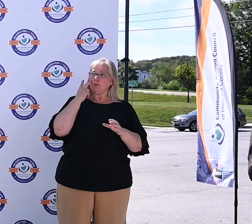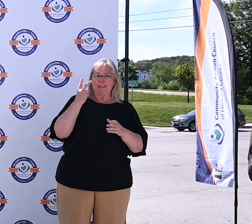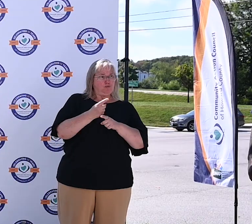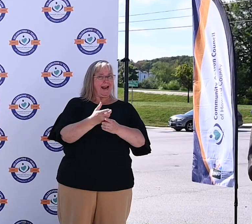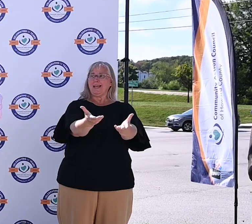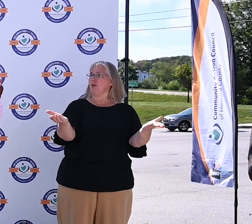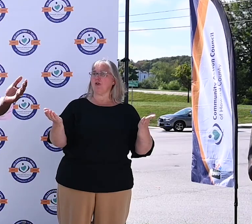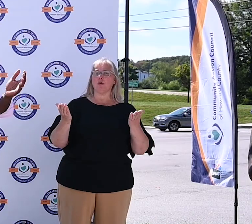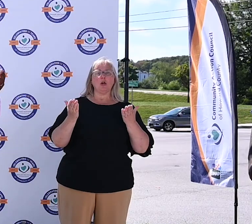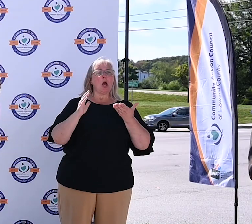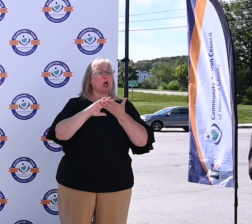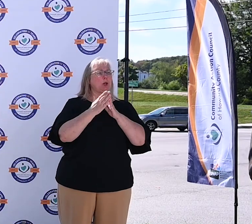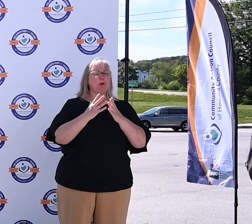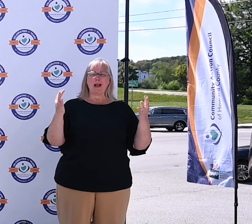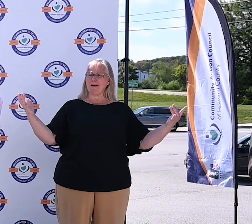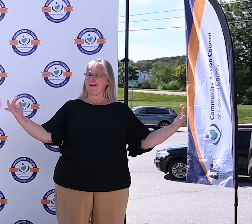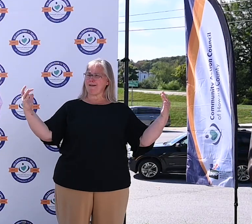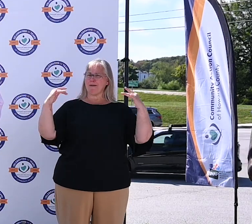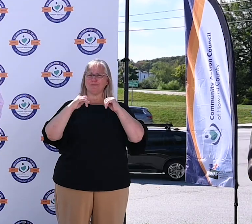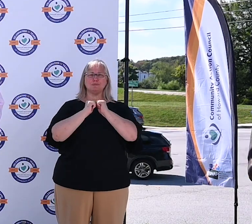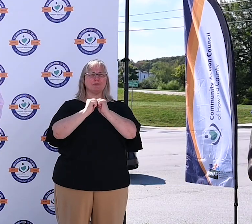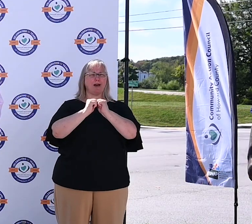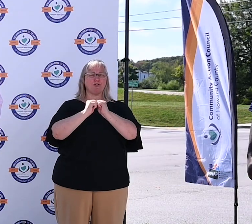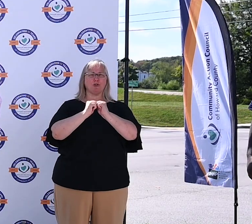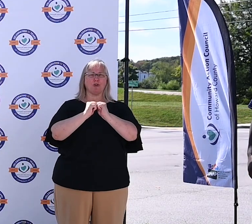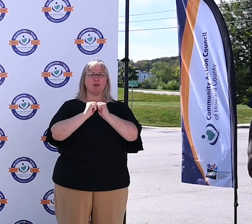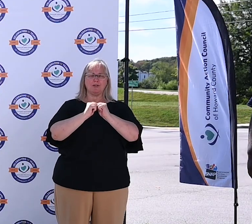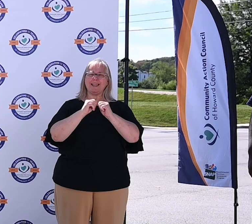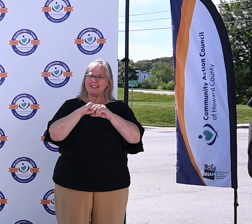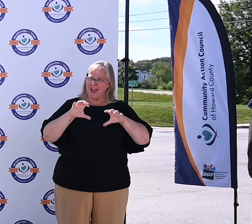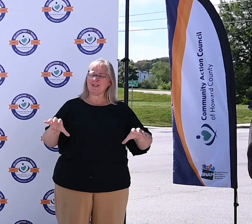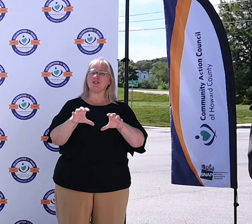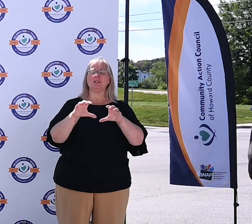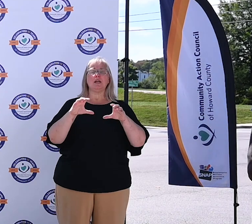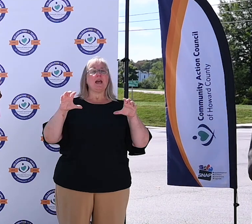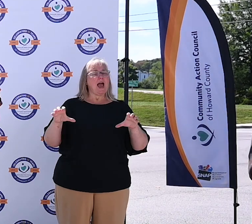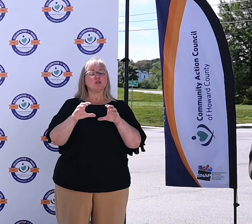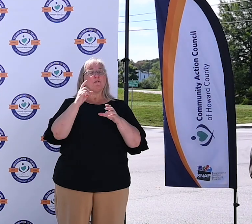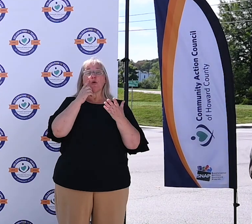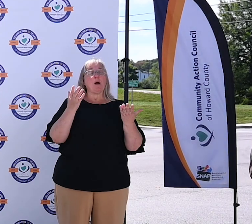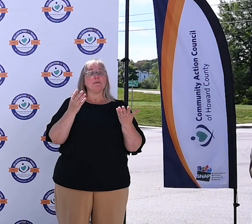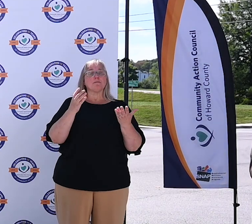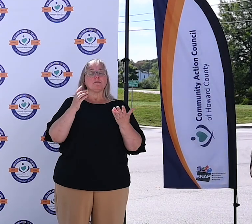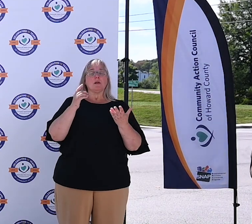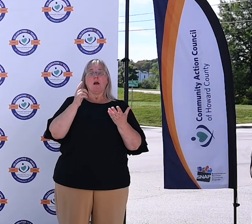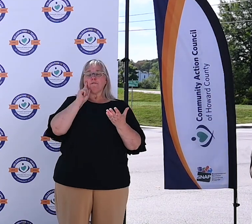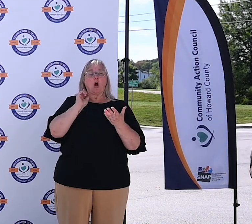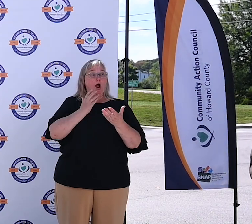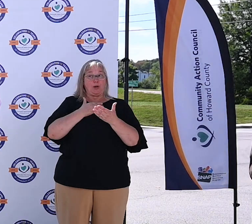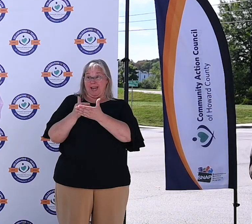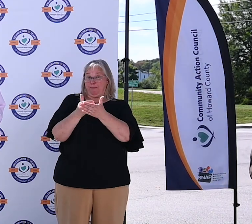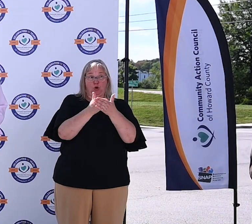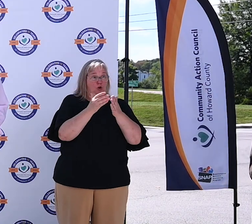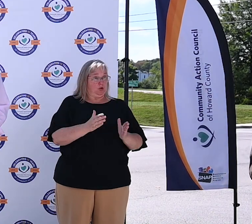here, a community coming together in action for our neighbors, in action